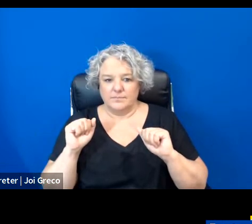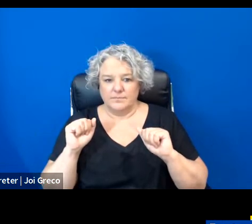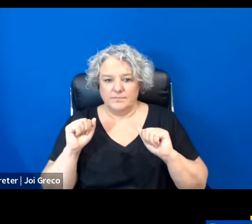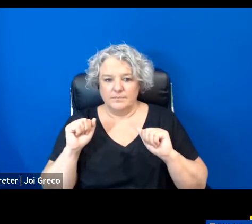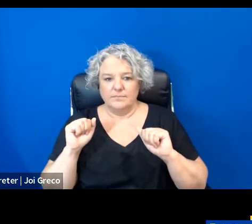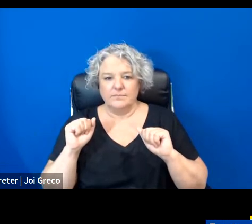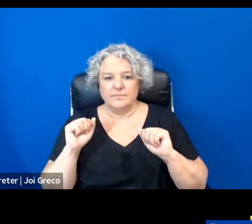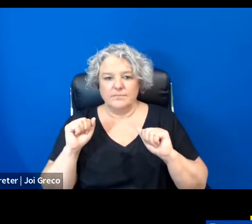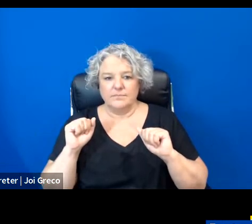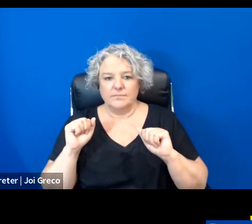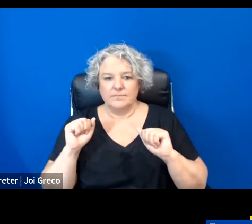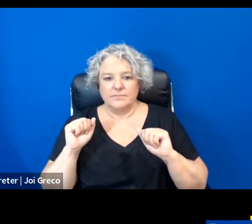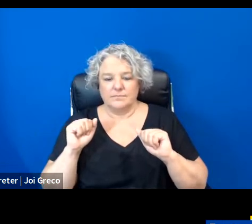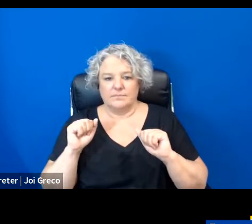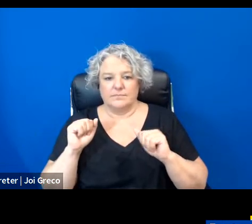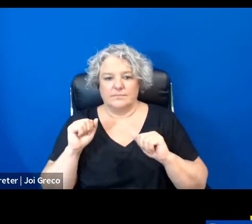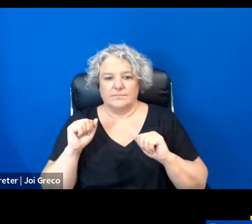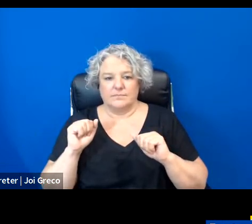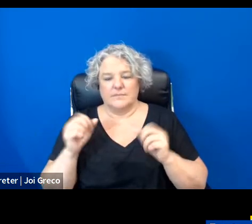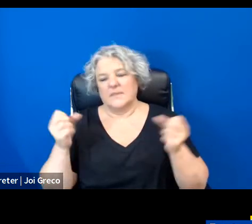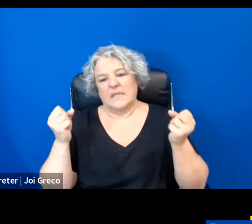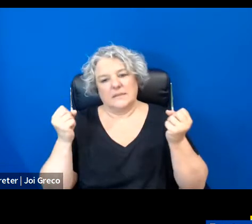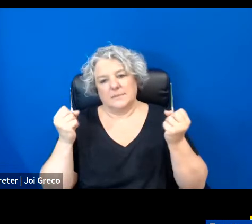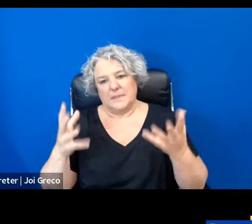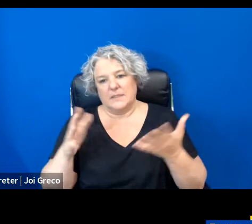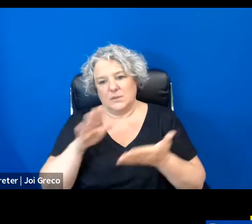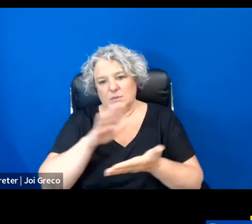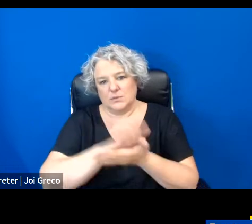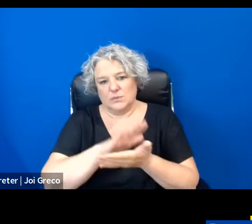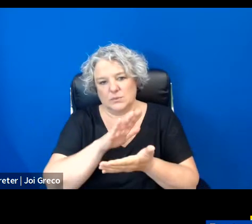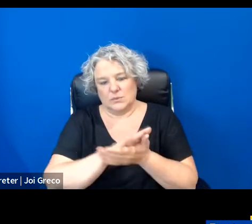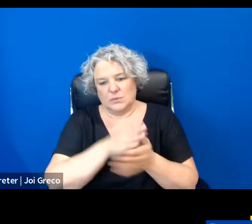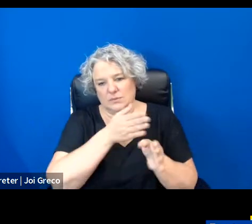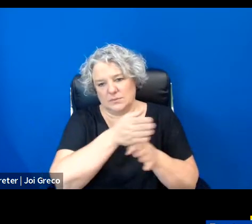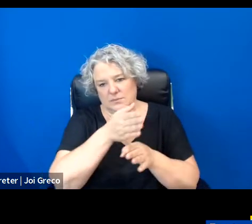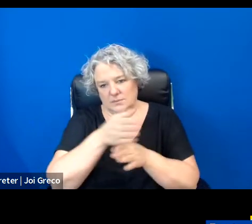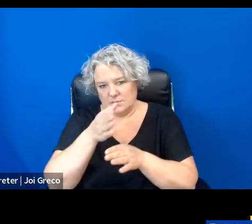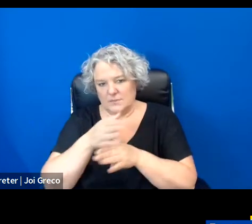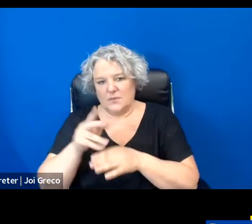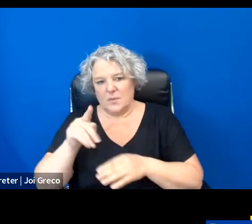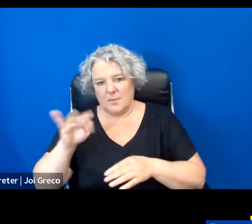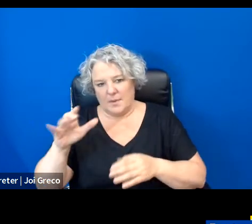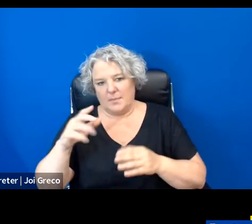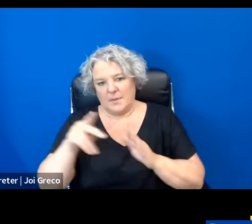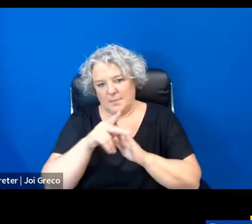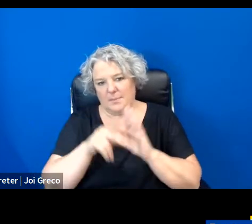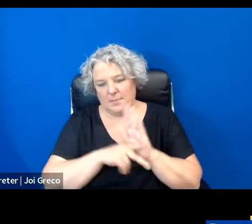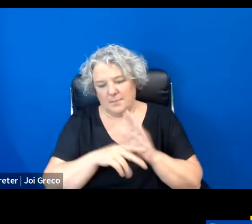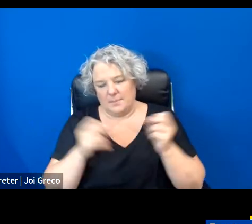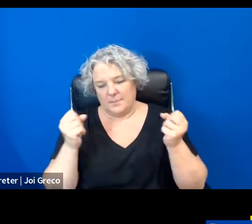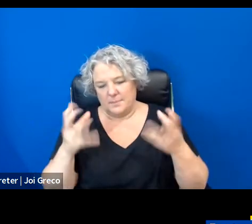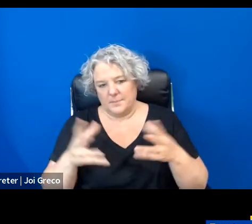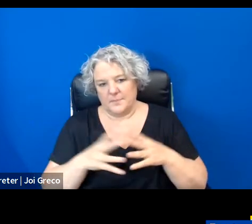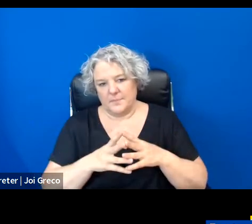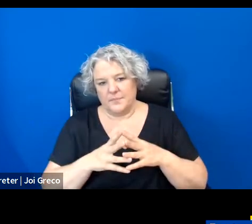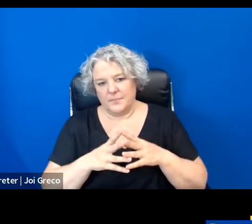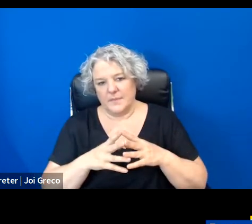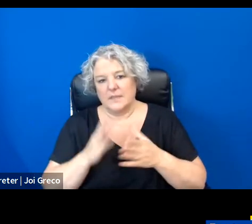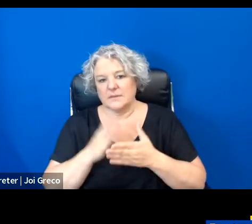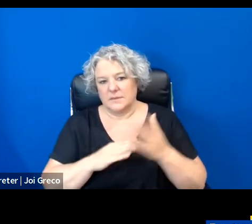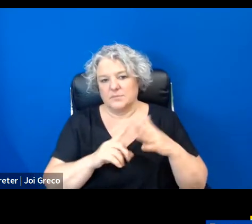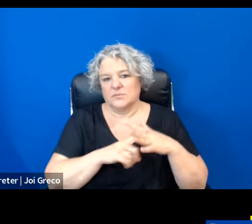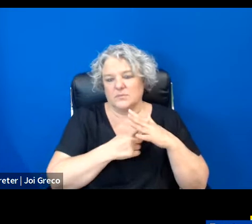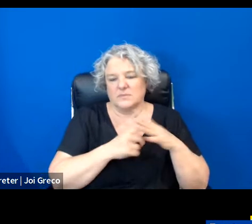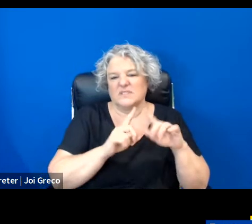So there are many schools and interdisciplinary programs of public policy, and some start in